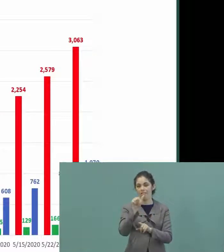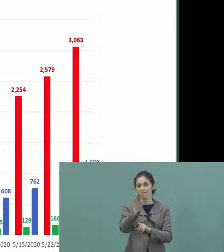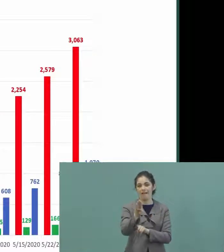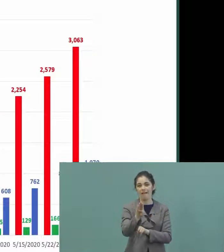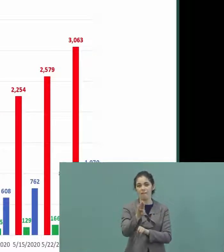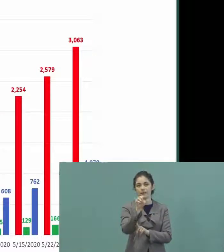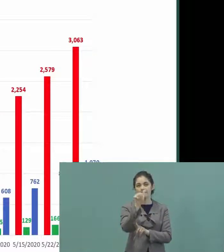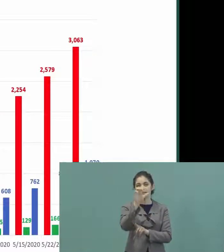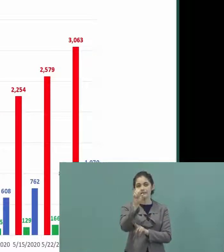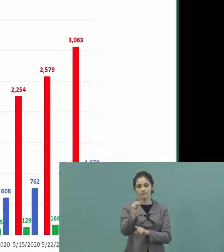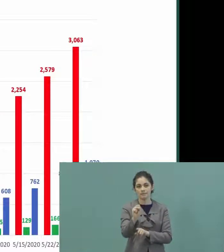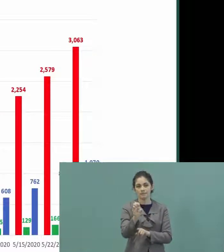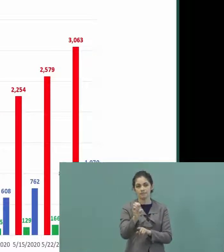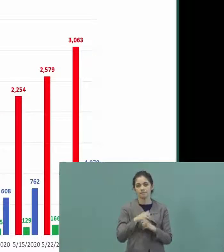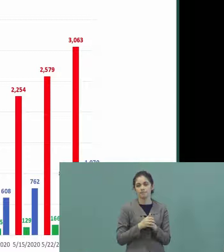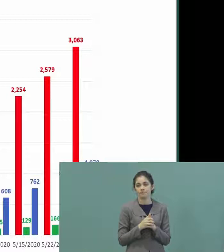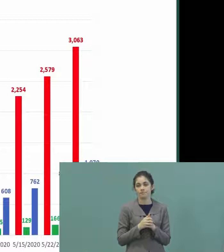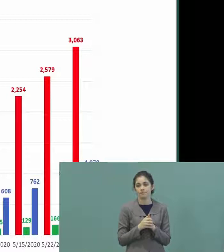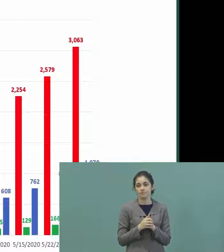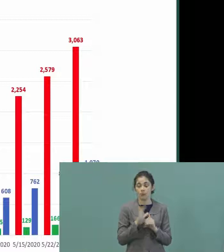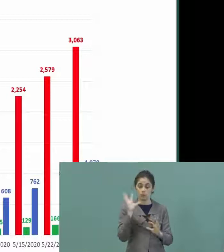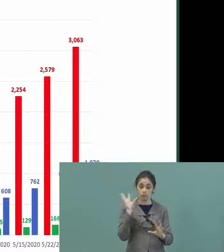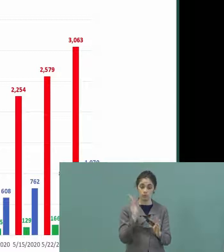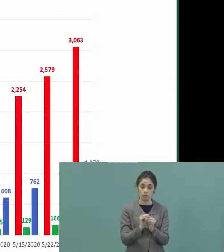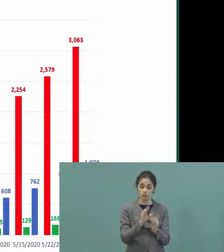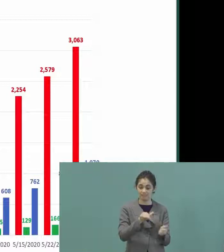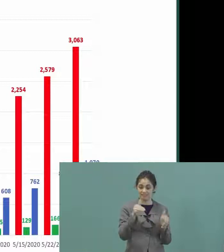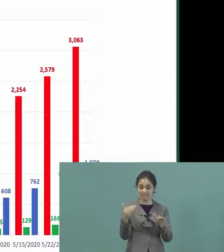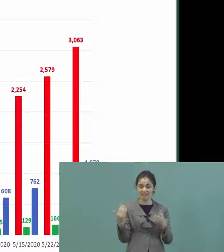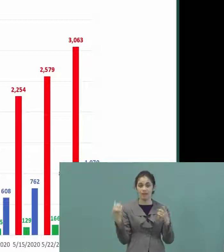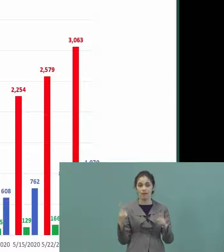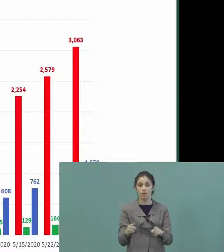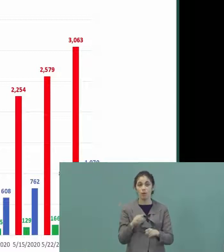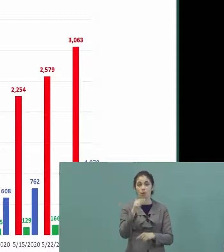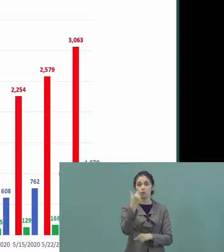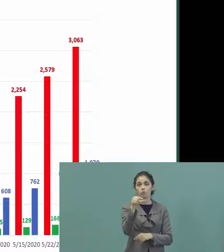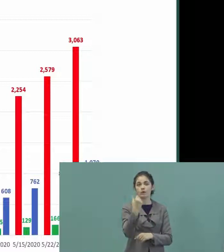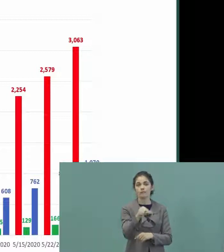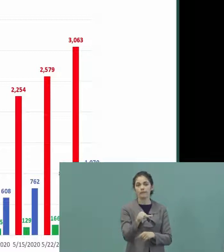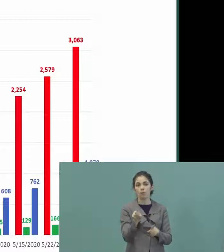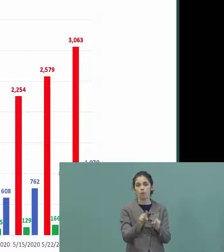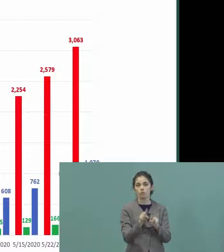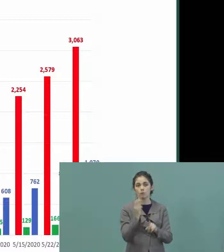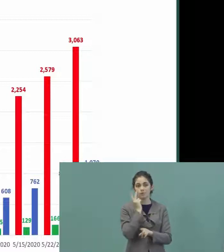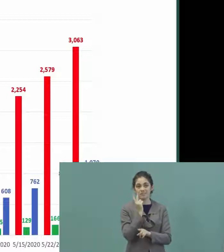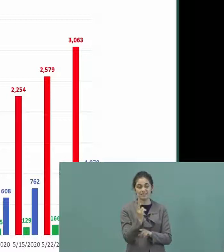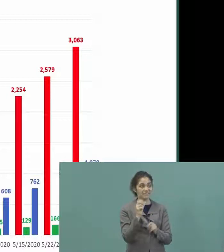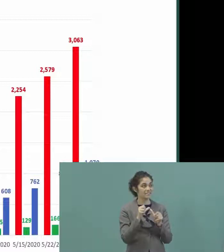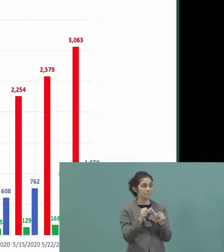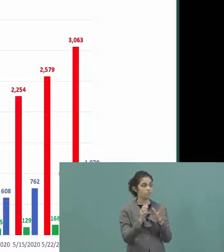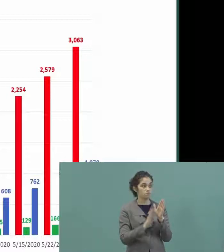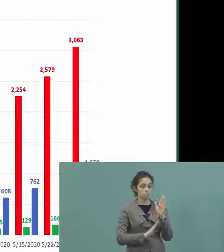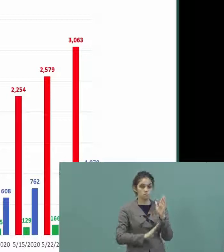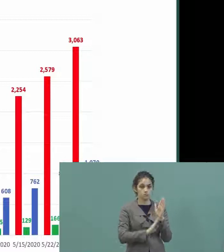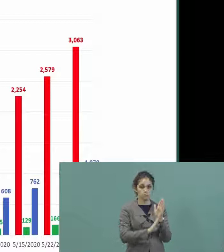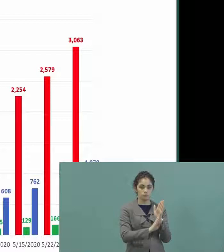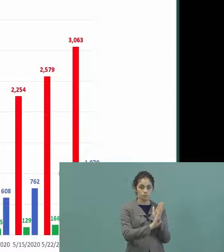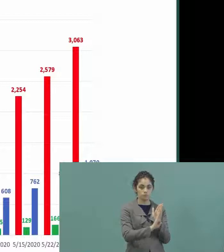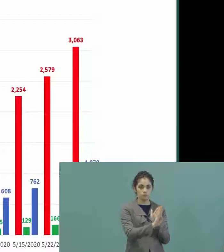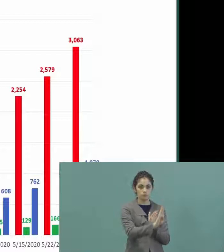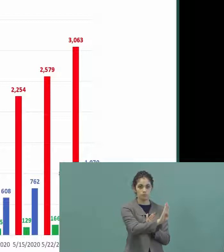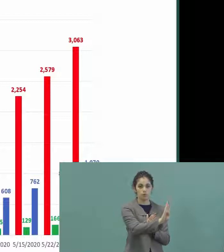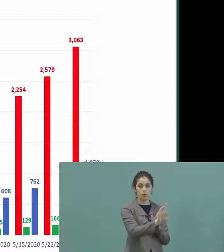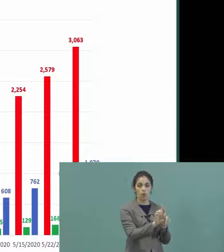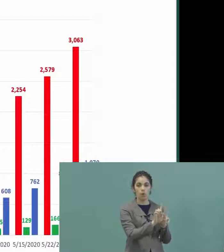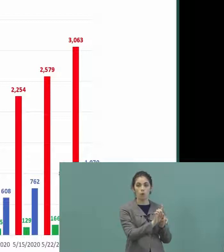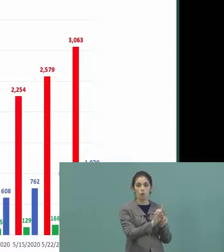confirmed cases. The total deaths are in green, and you can see as they continue to rise, and